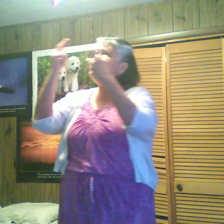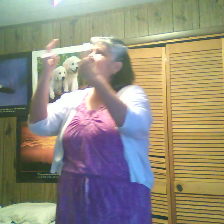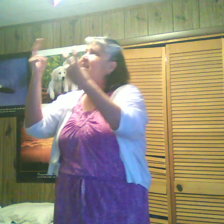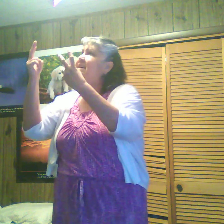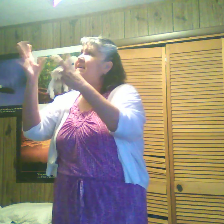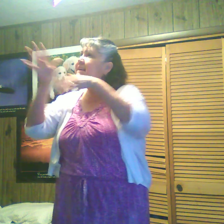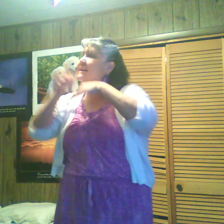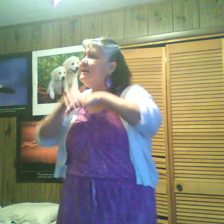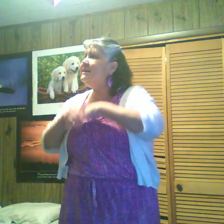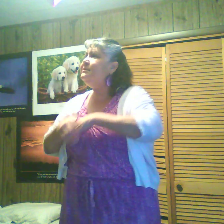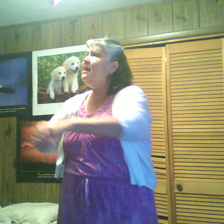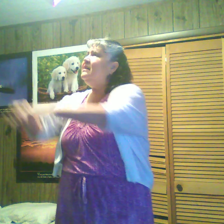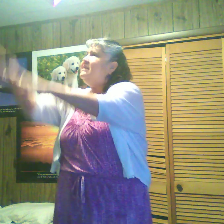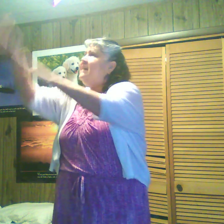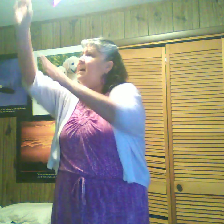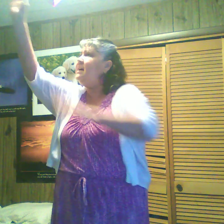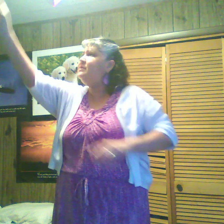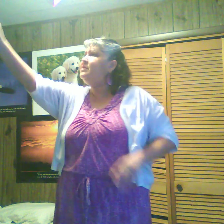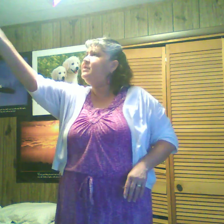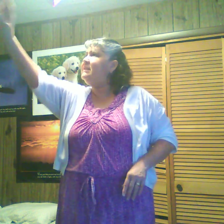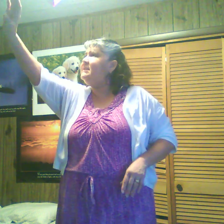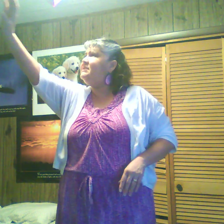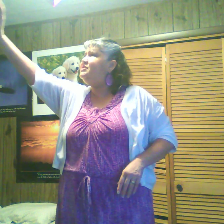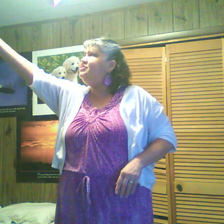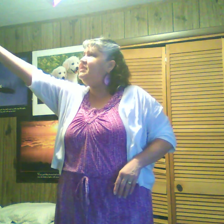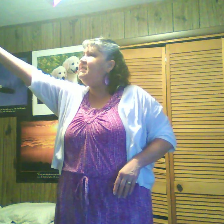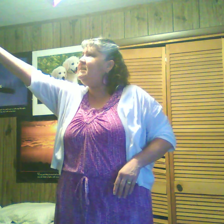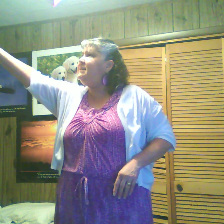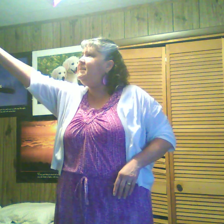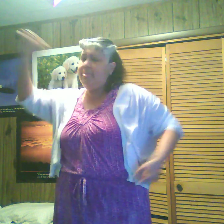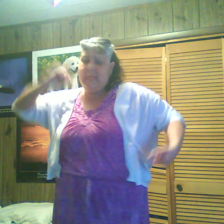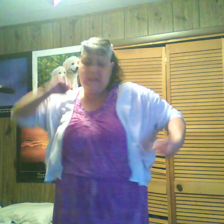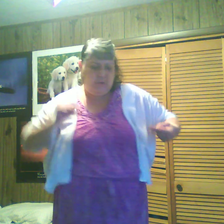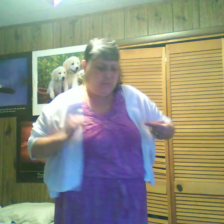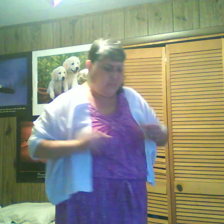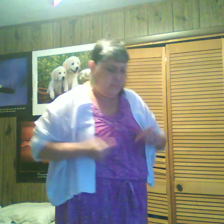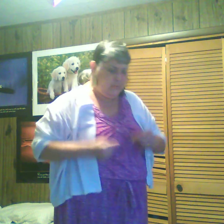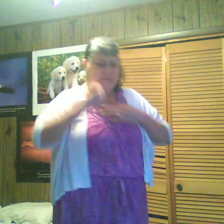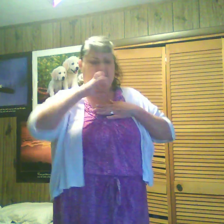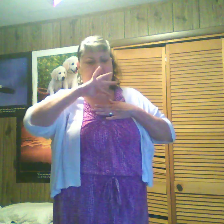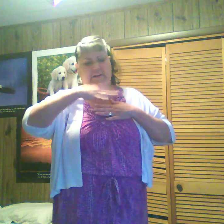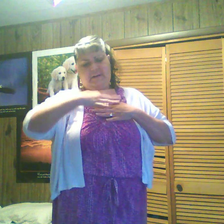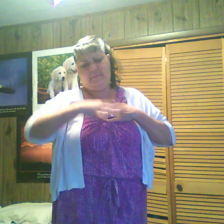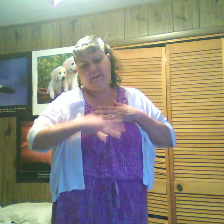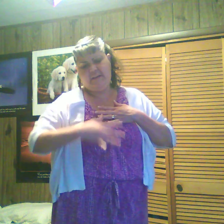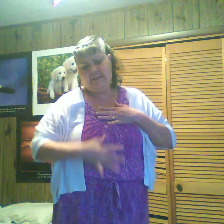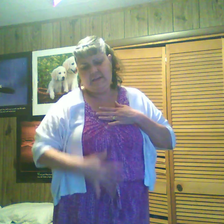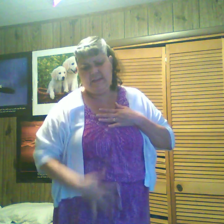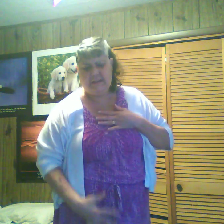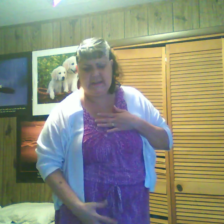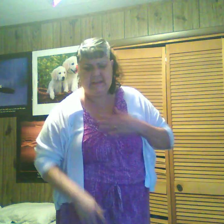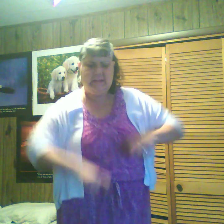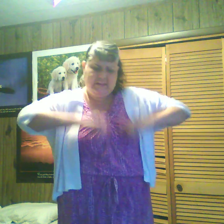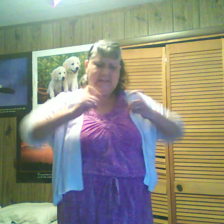see him on Calvary's tree, blessed Redeemer,